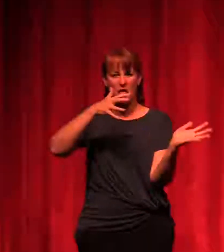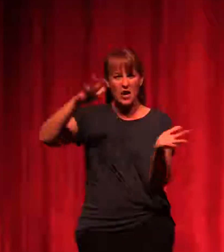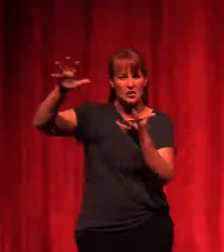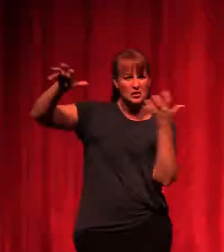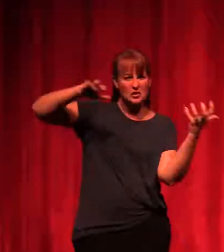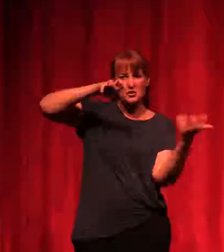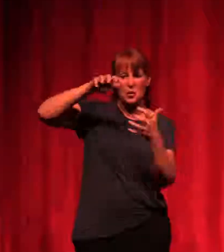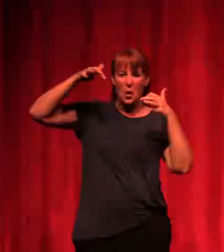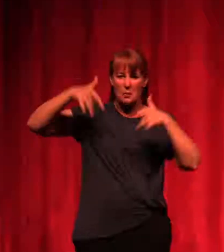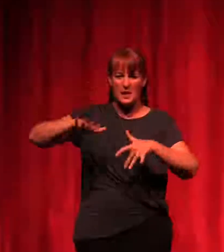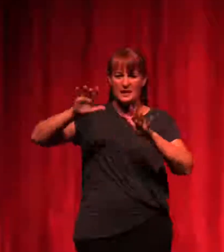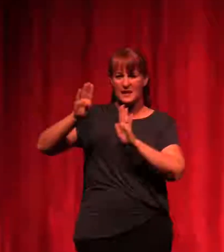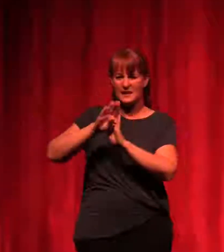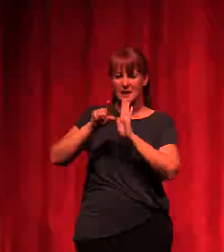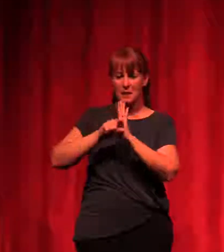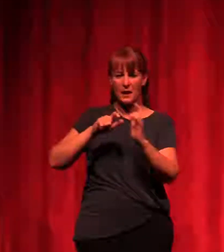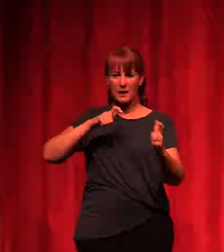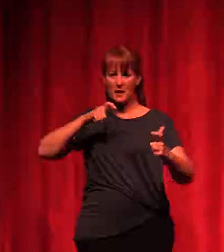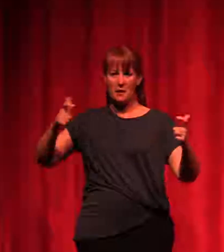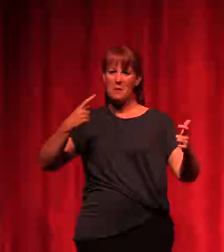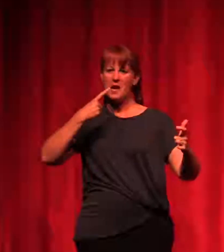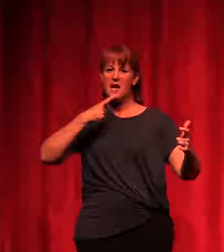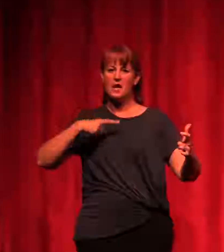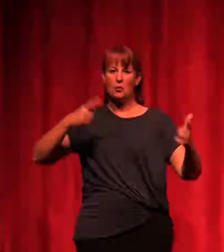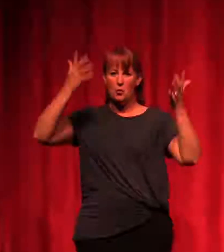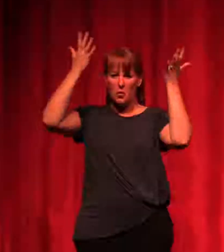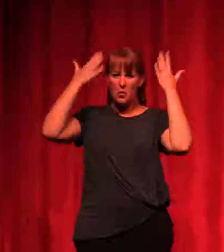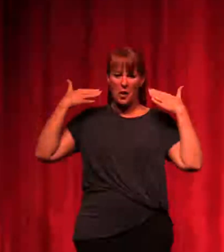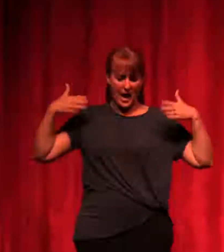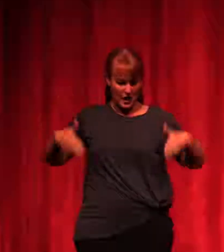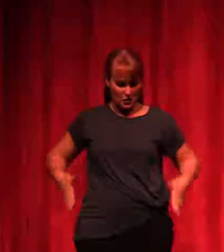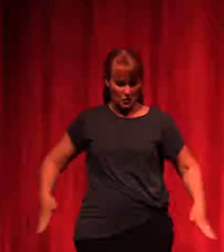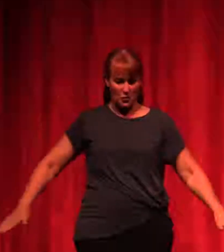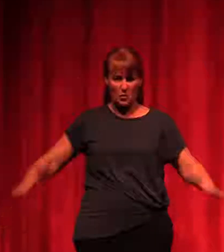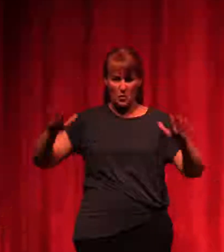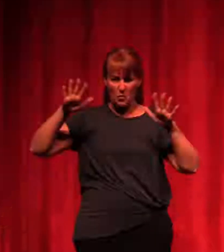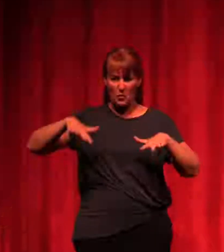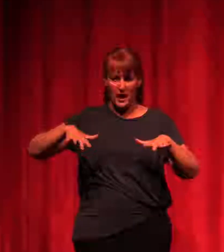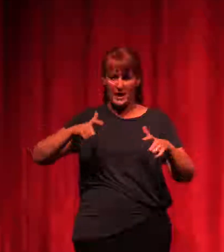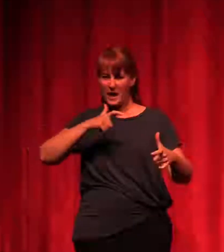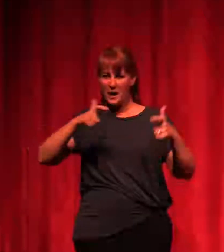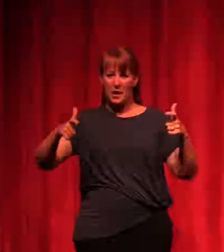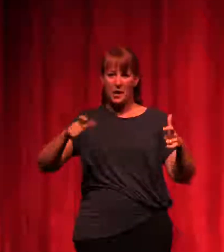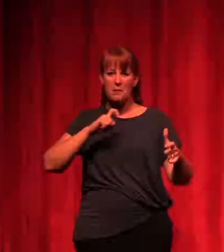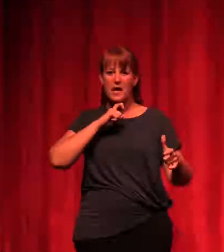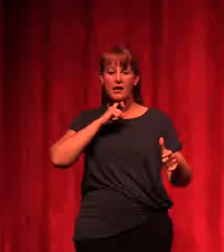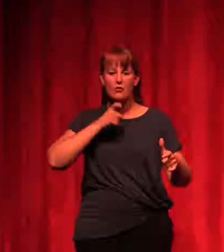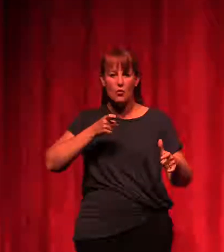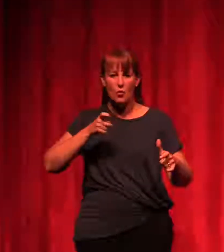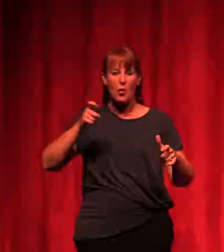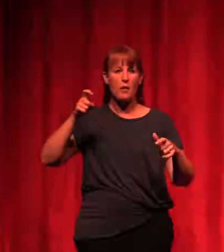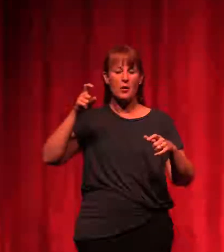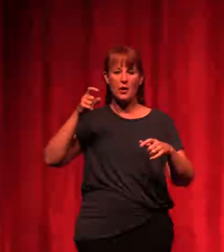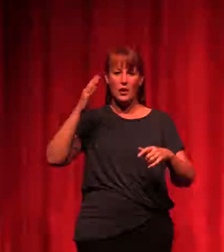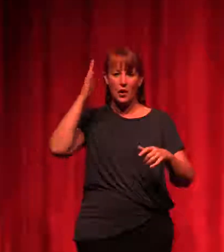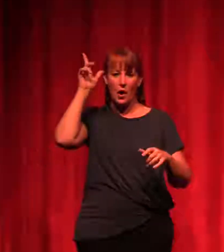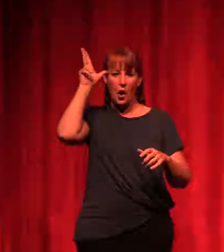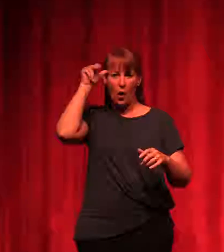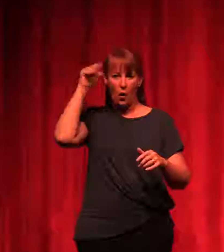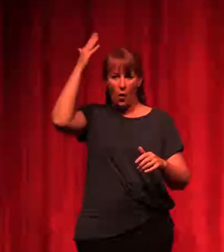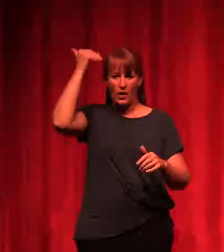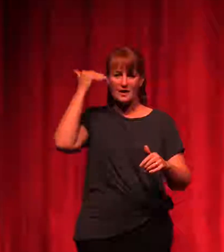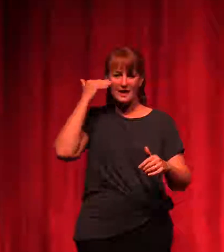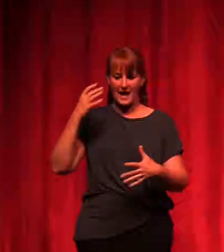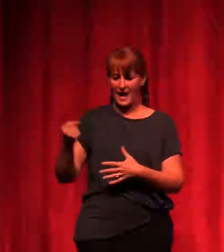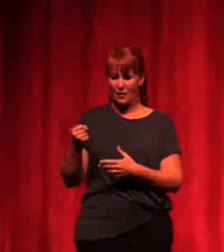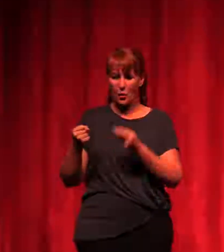in the background, wearing a big red rain poncho and a giant rubber horse head and holding a really pissed off house